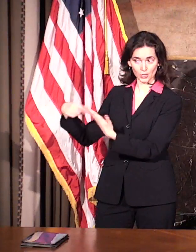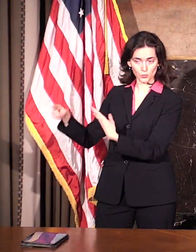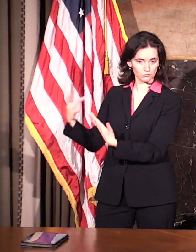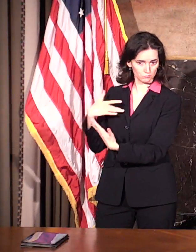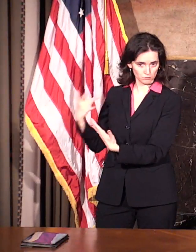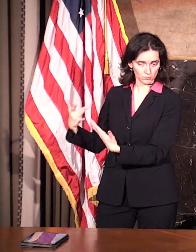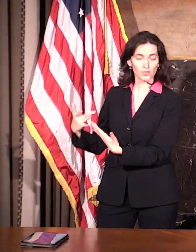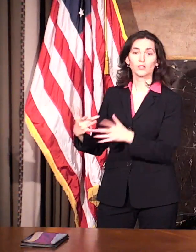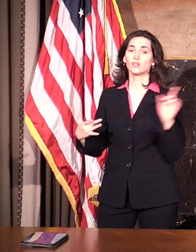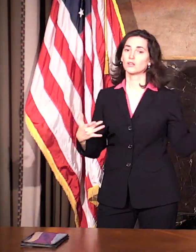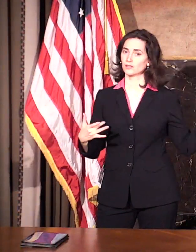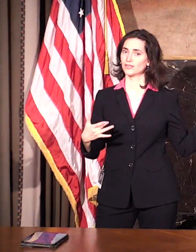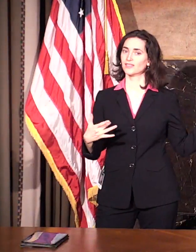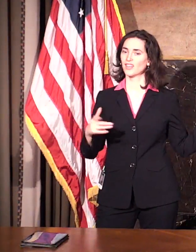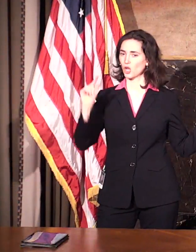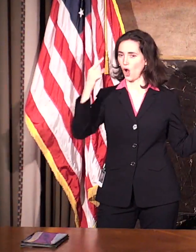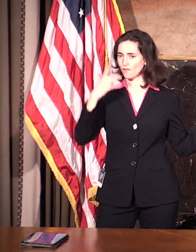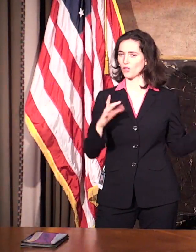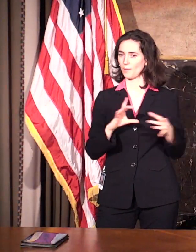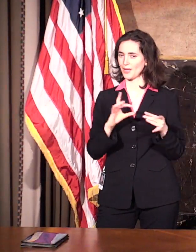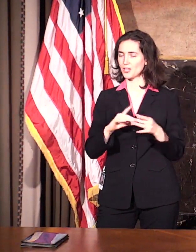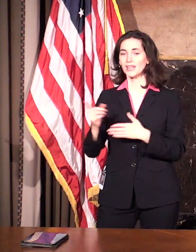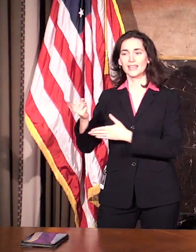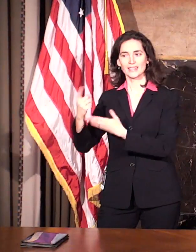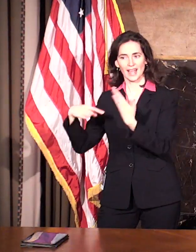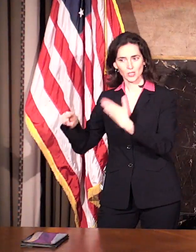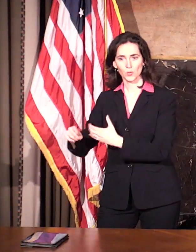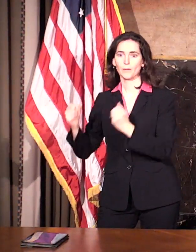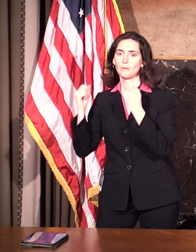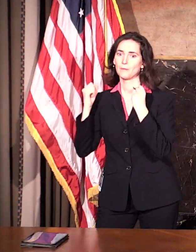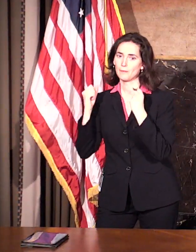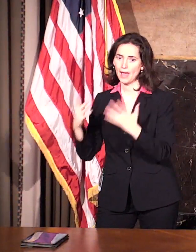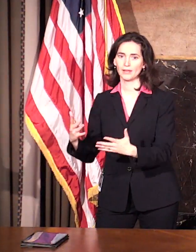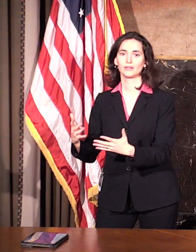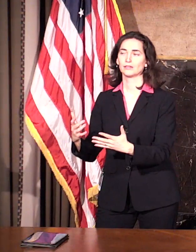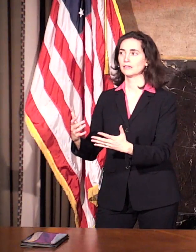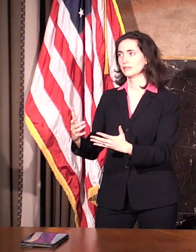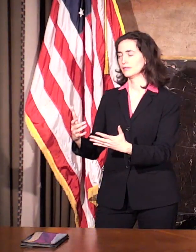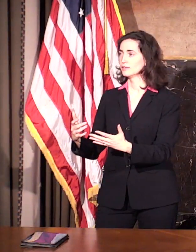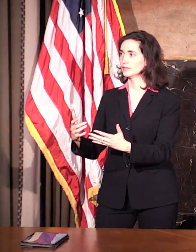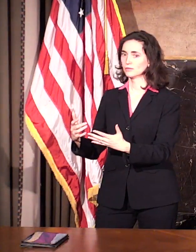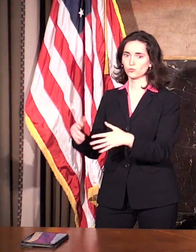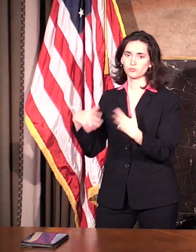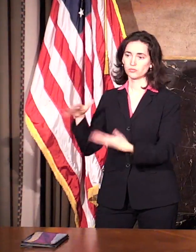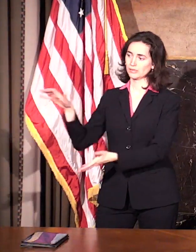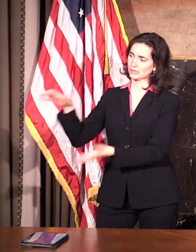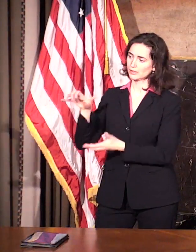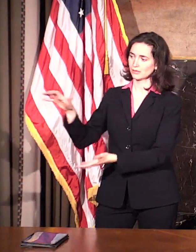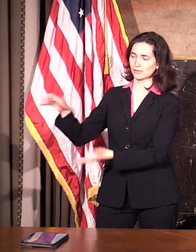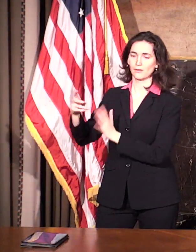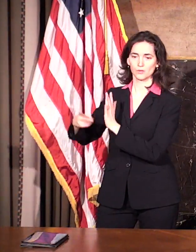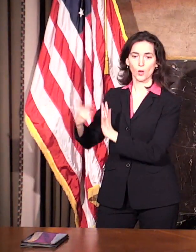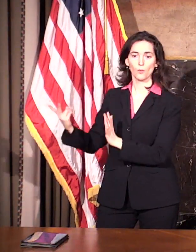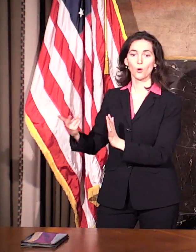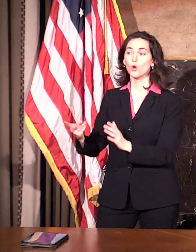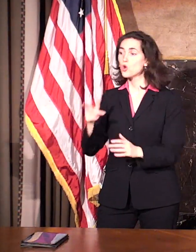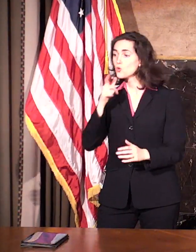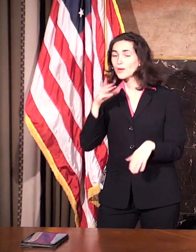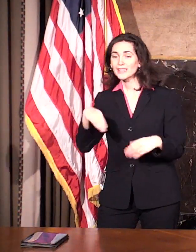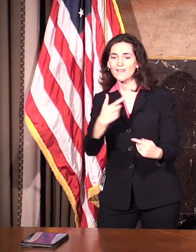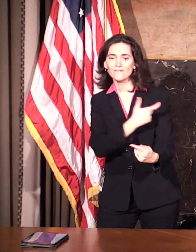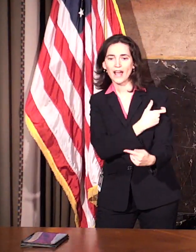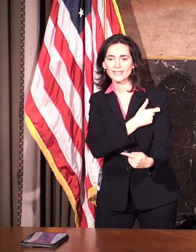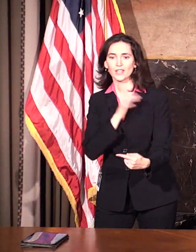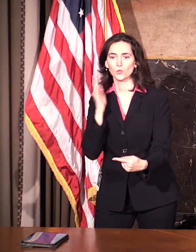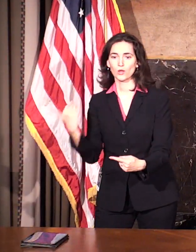going to be a high volume testing week. We're really going to be asking a lot of our vaccine providers next week because we